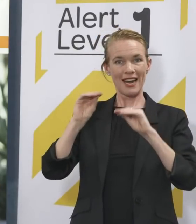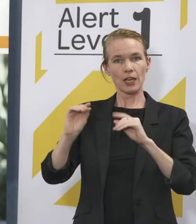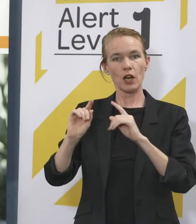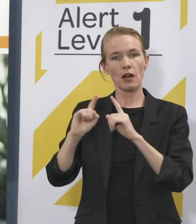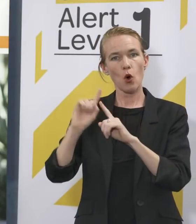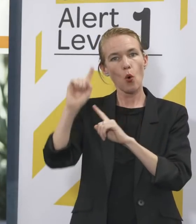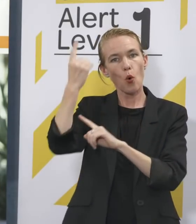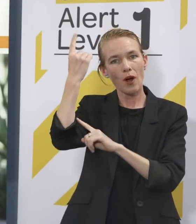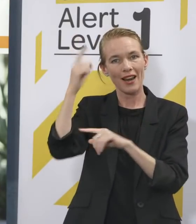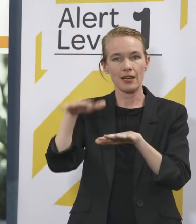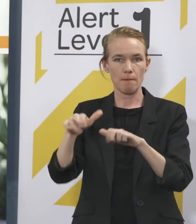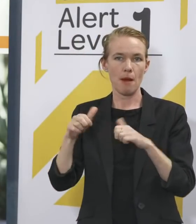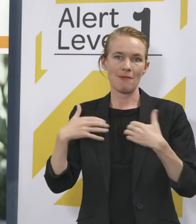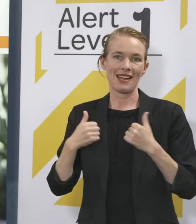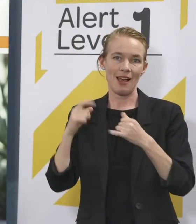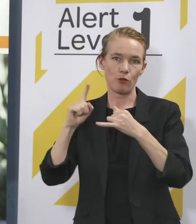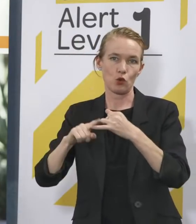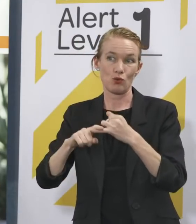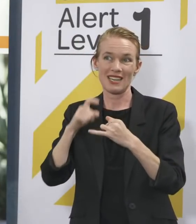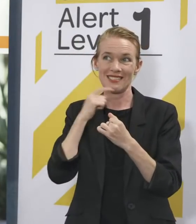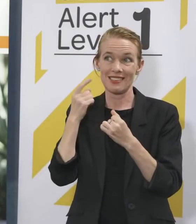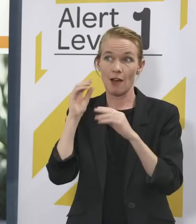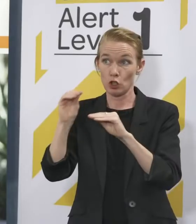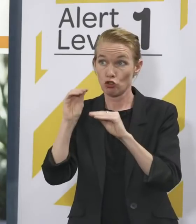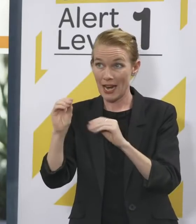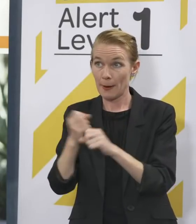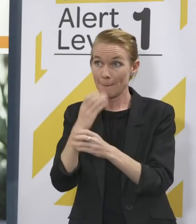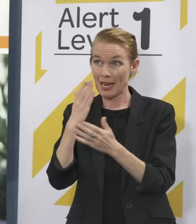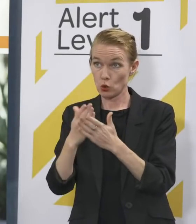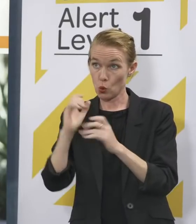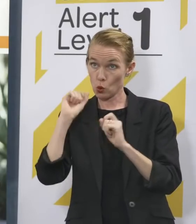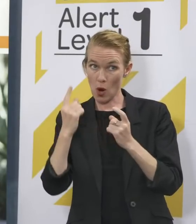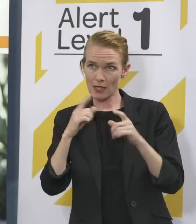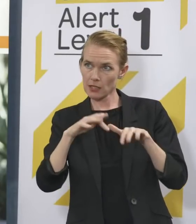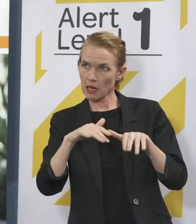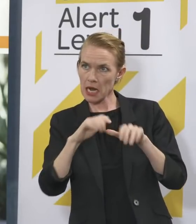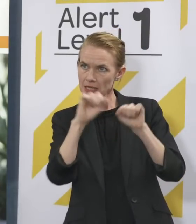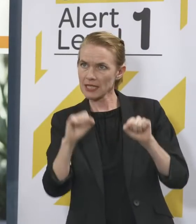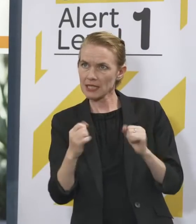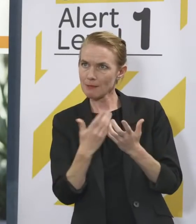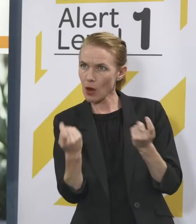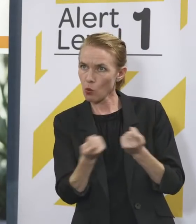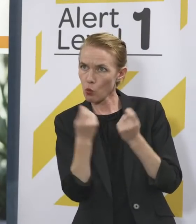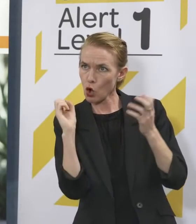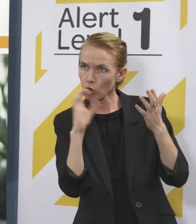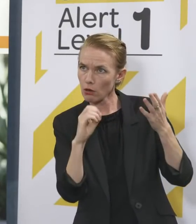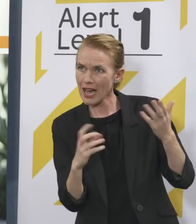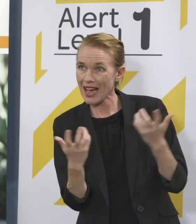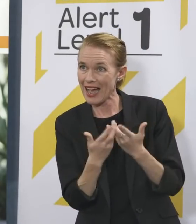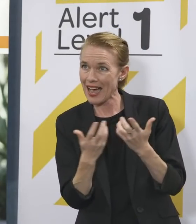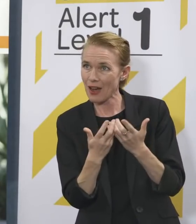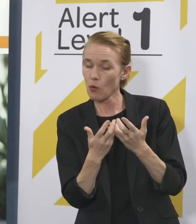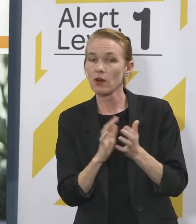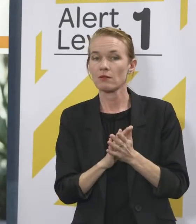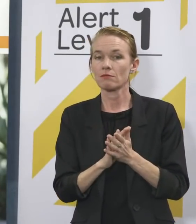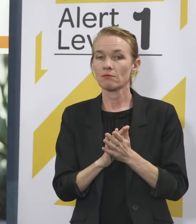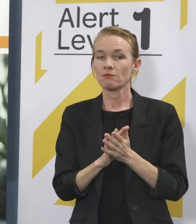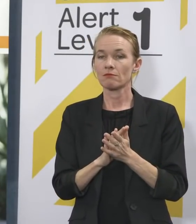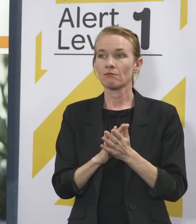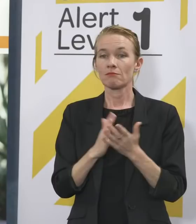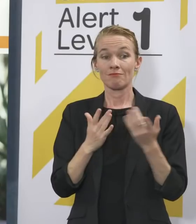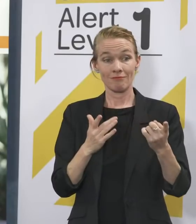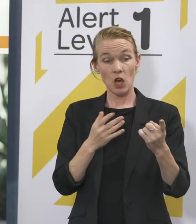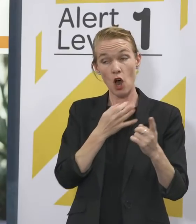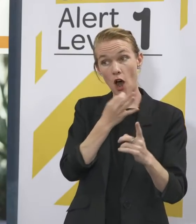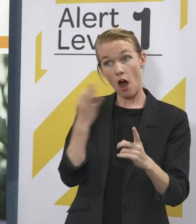unit staff to ensure they knew how to use the system. So that's happening at the moment. How long do you expect that to take? Oh, not very long at all. But in the meantime,